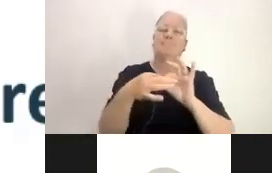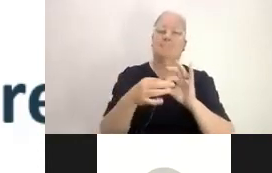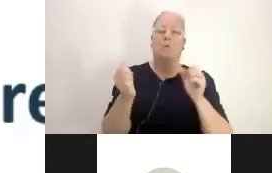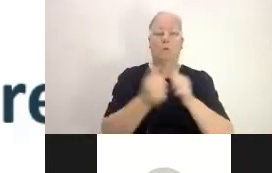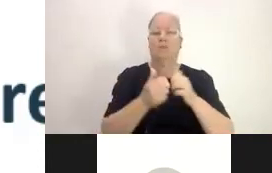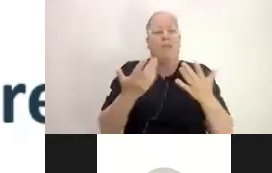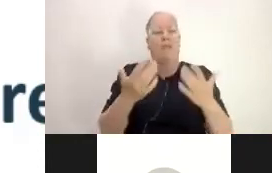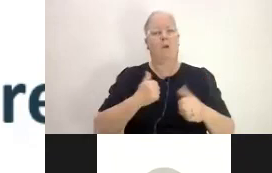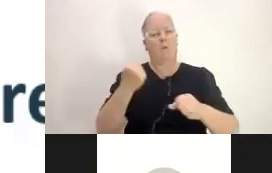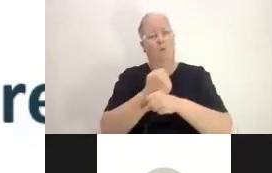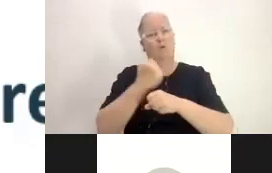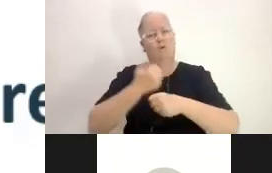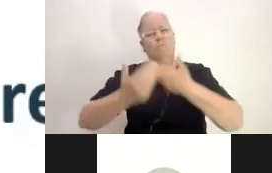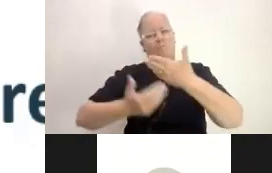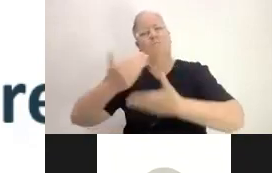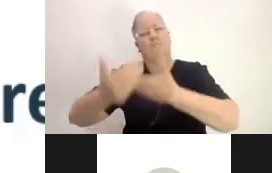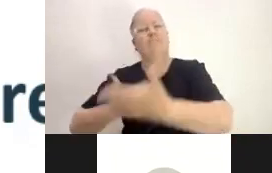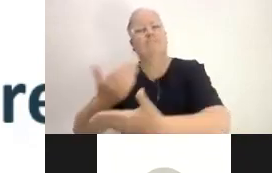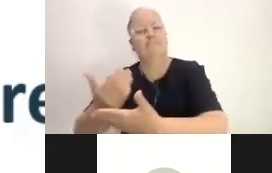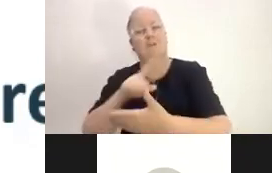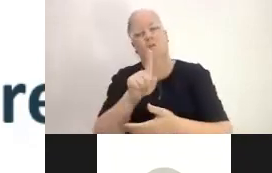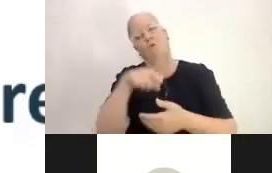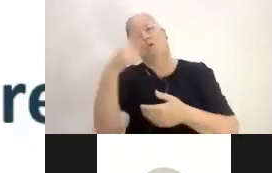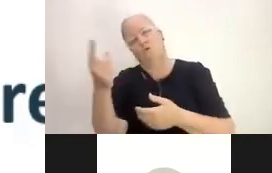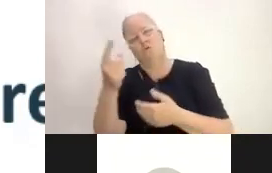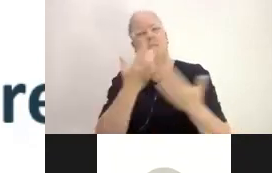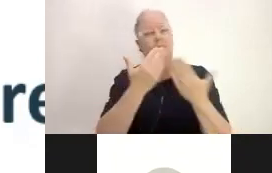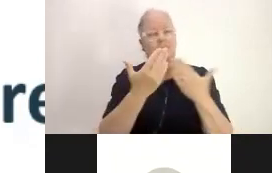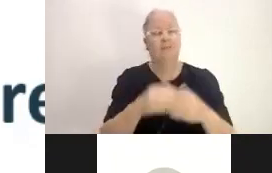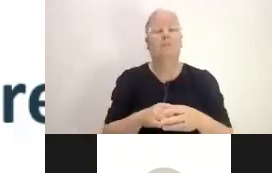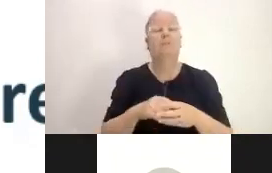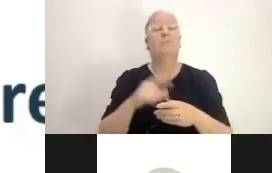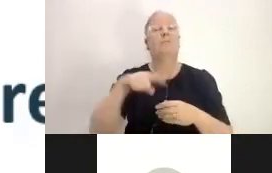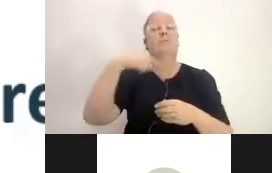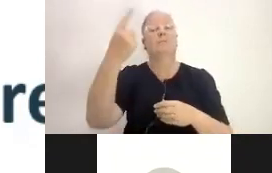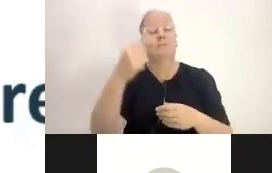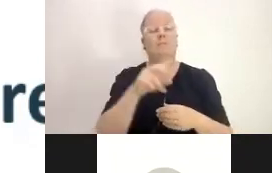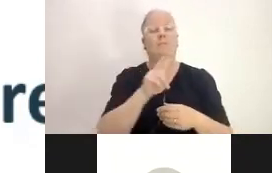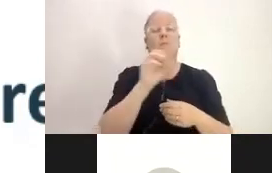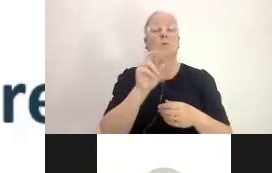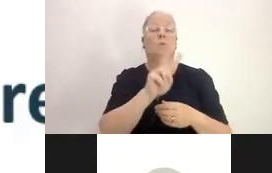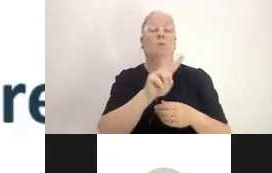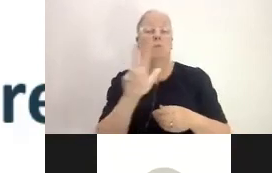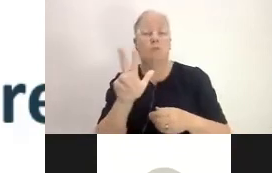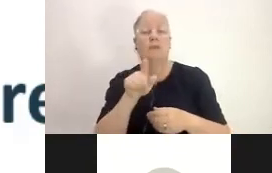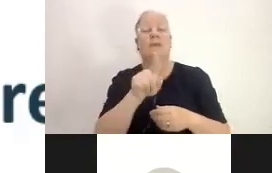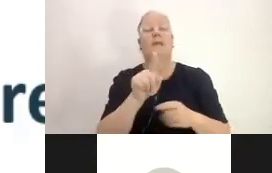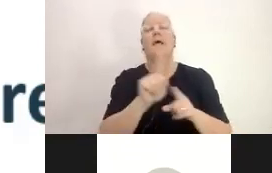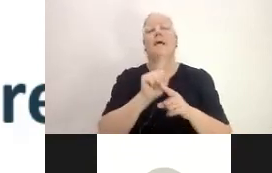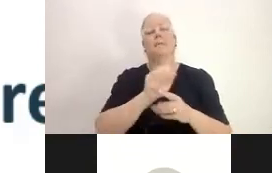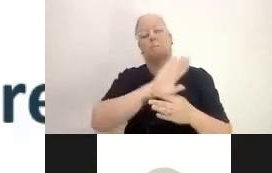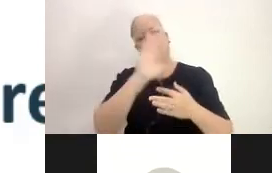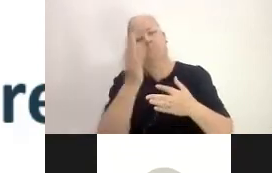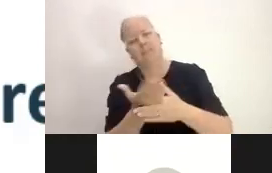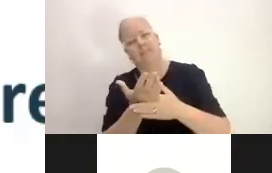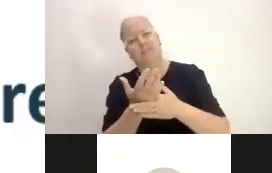on the HIDO meeting. And of course, 2023 is SDG midterm review. So that is also another process.